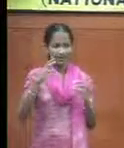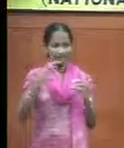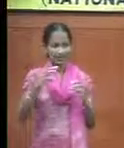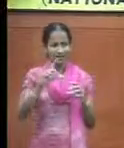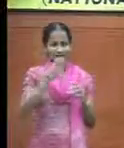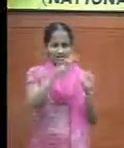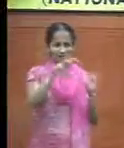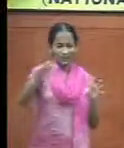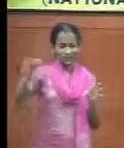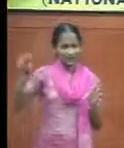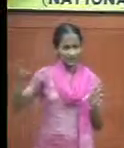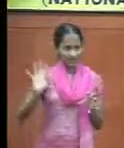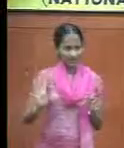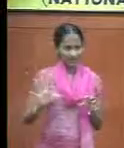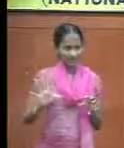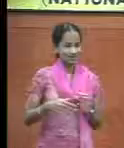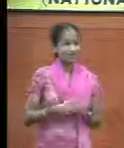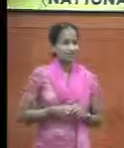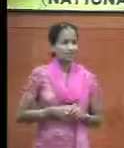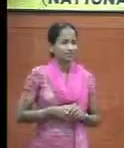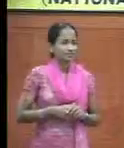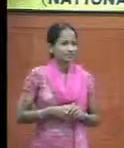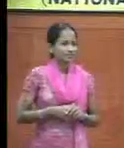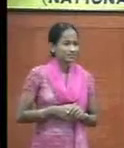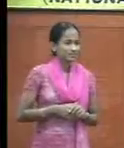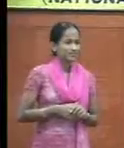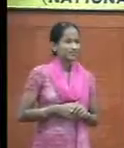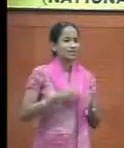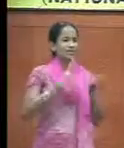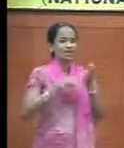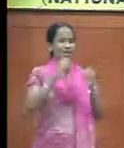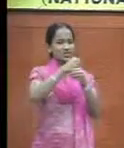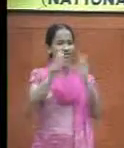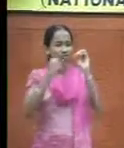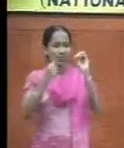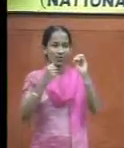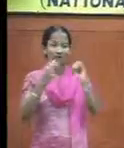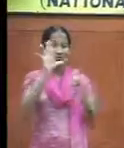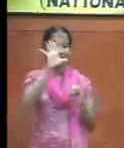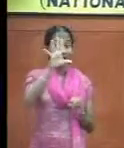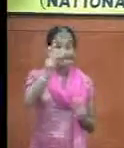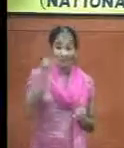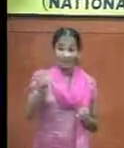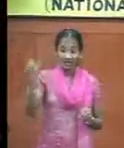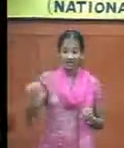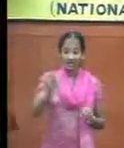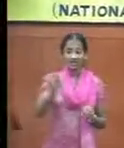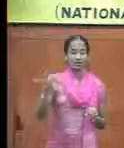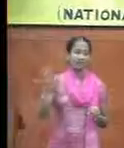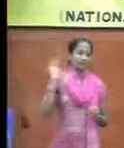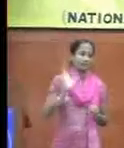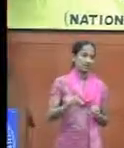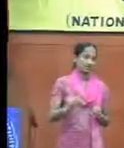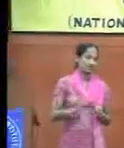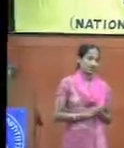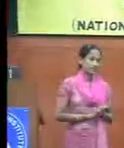are there representing the government, about 17 persons are there. For NGOs, you have to select 5 persons, one for the blind,